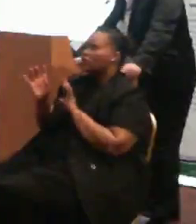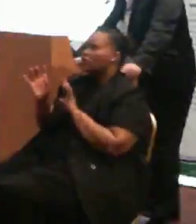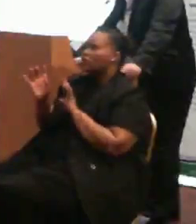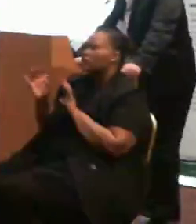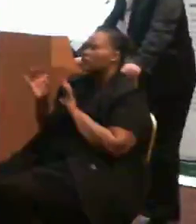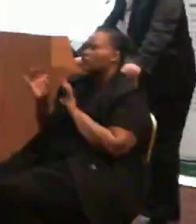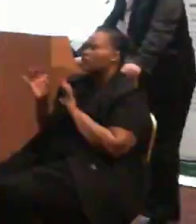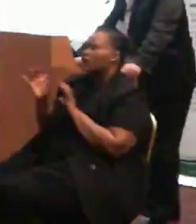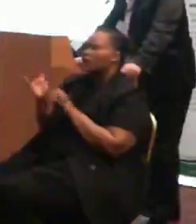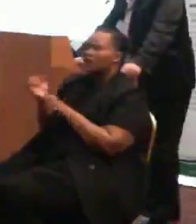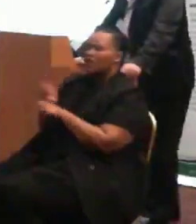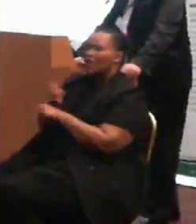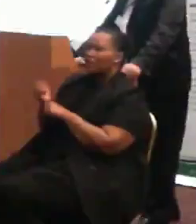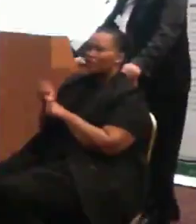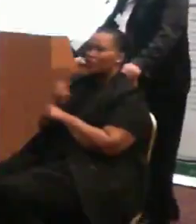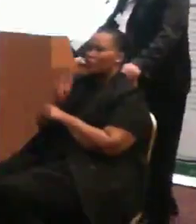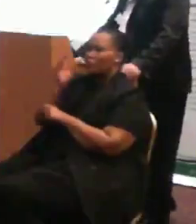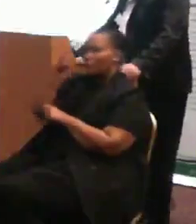was crying for in 2009.